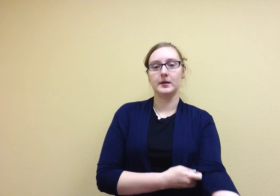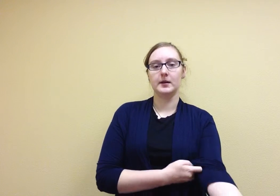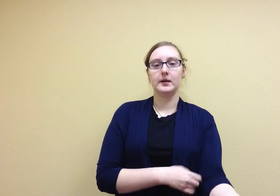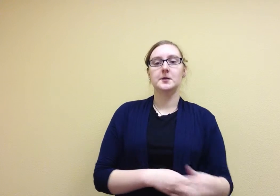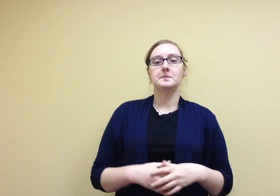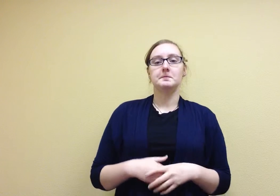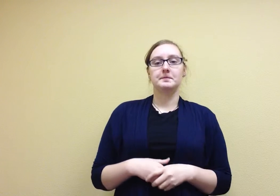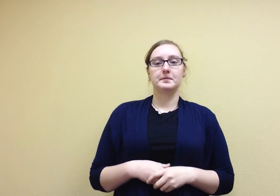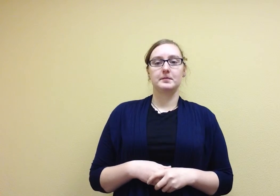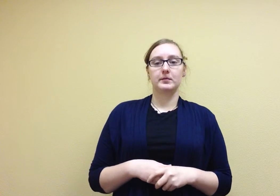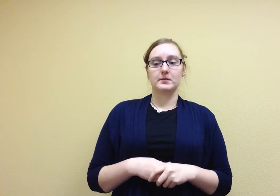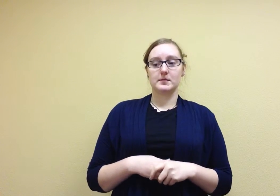It's your turn.